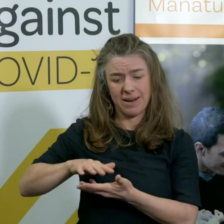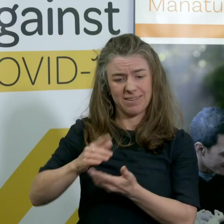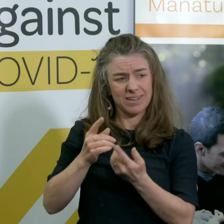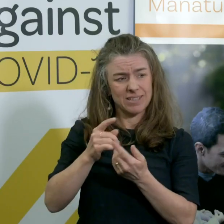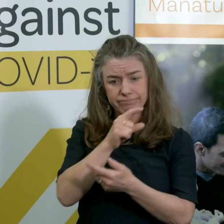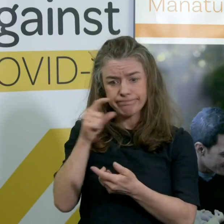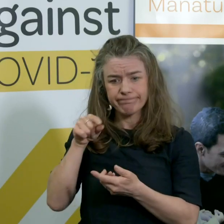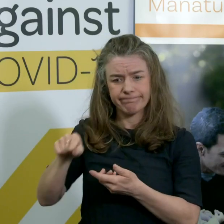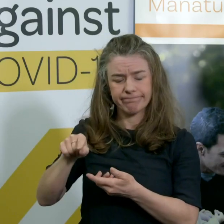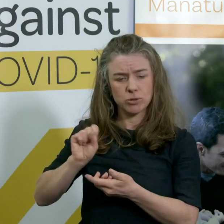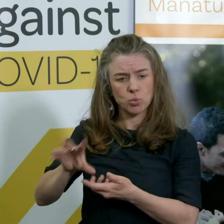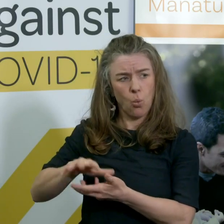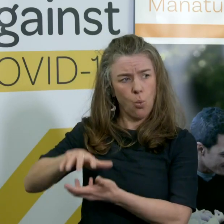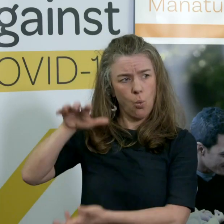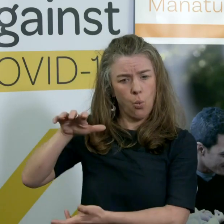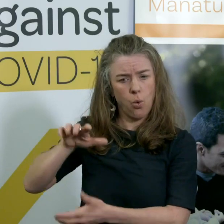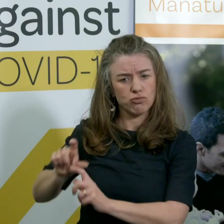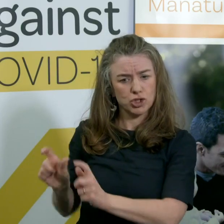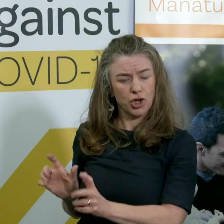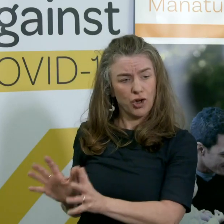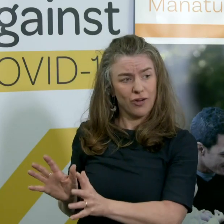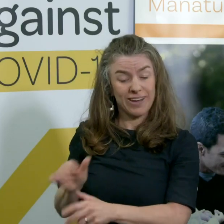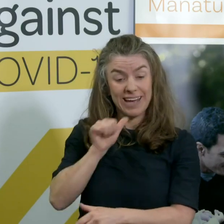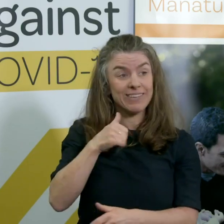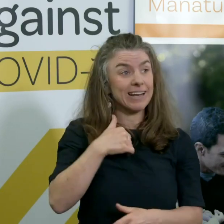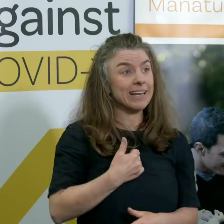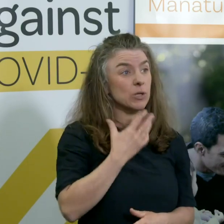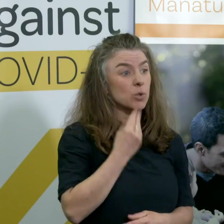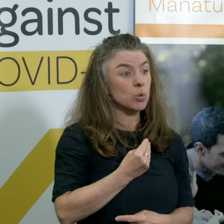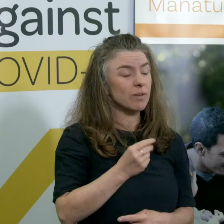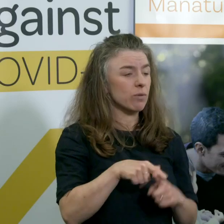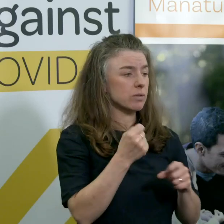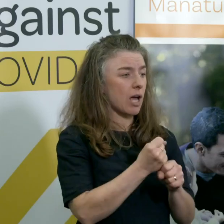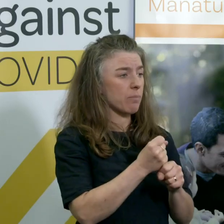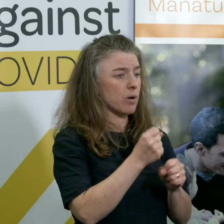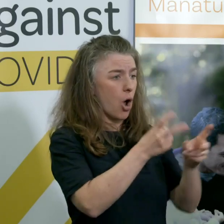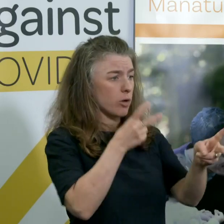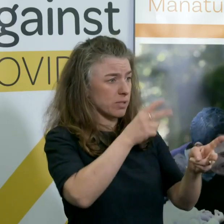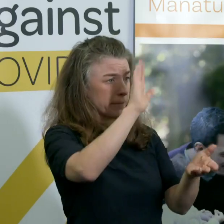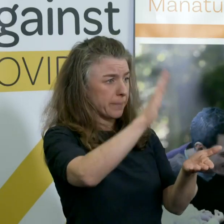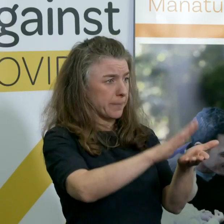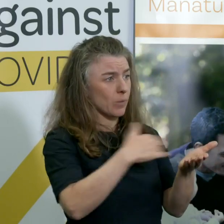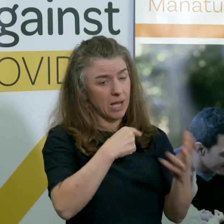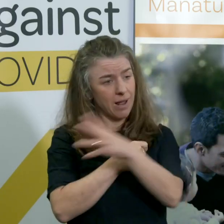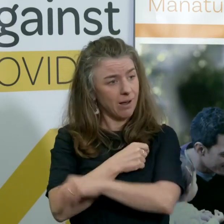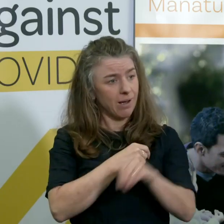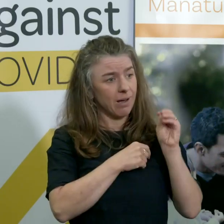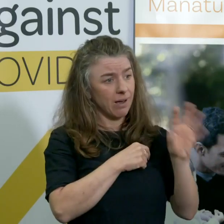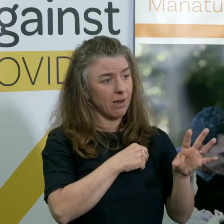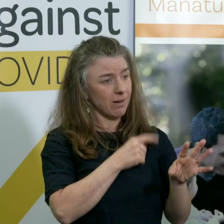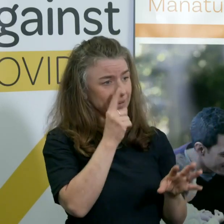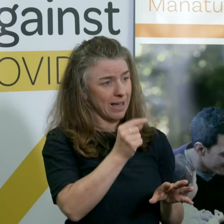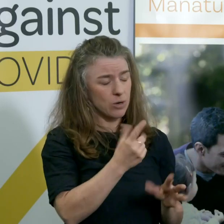not necessarily needing to use it, but where we do need to, if a DHB maybe is getting low, then we can dip into that store and